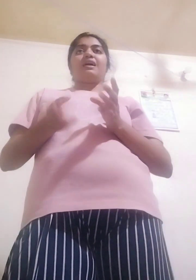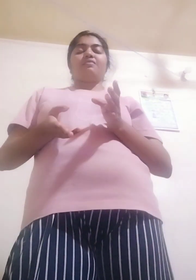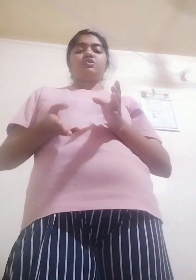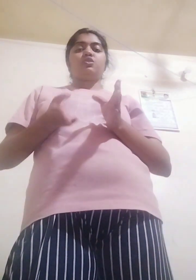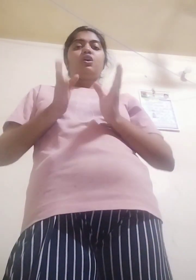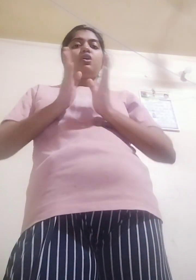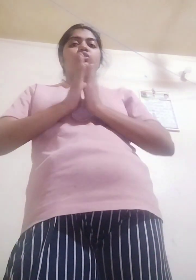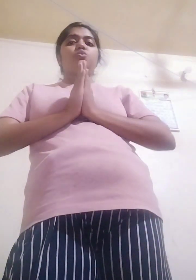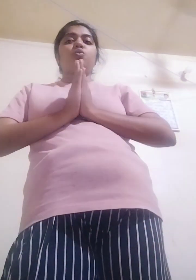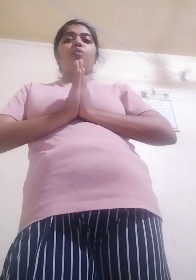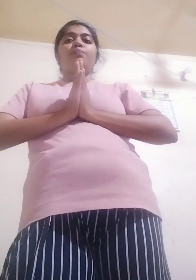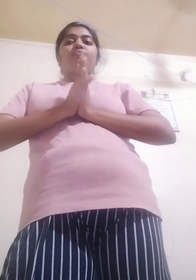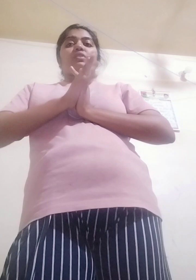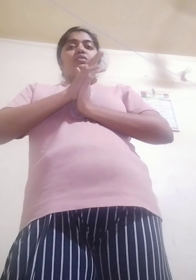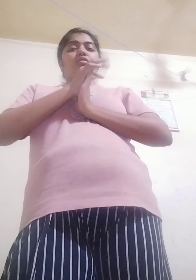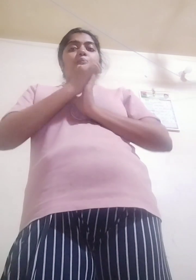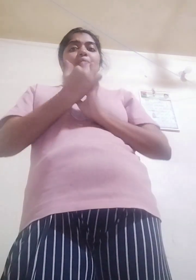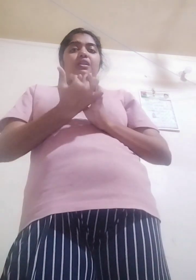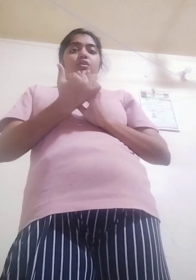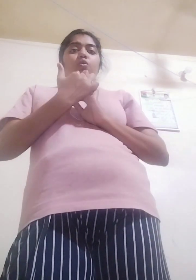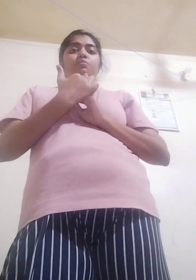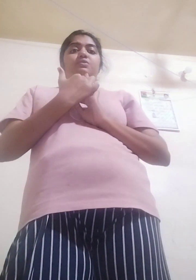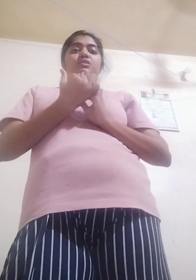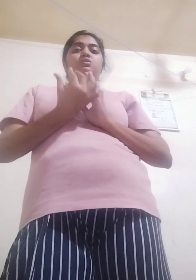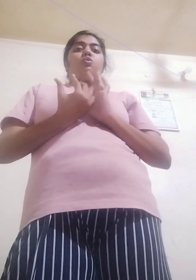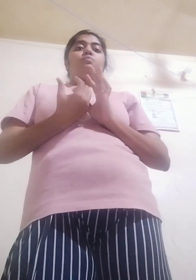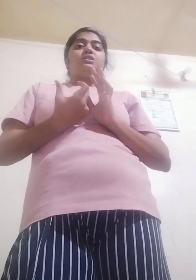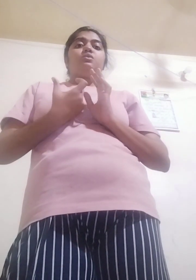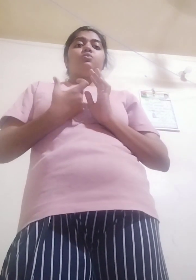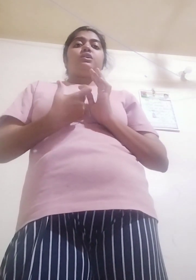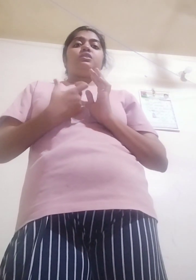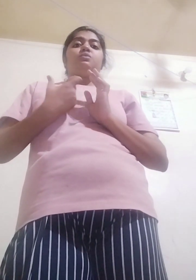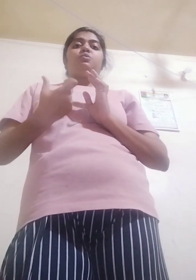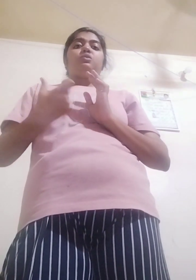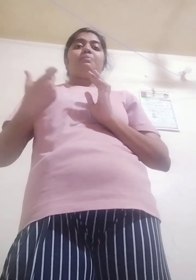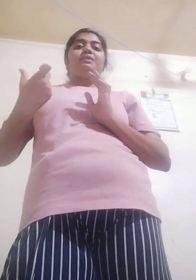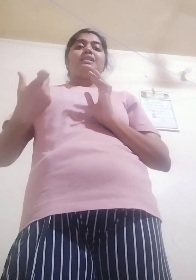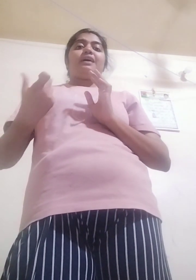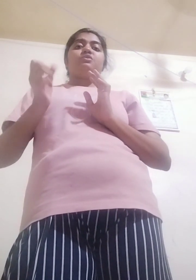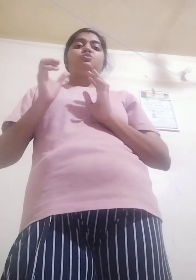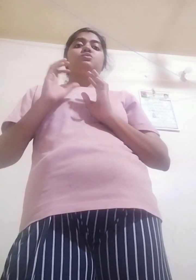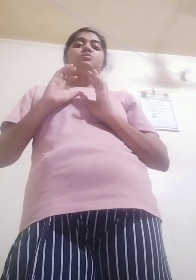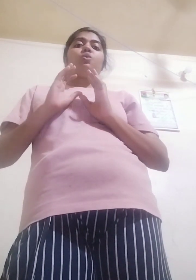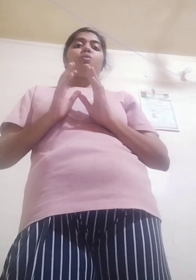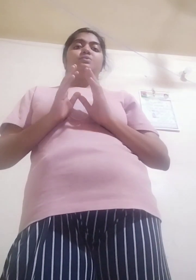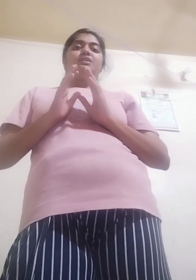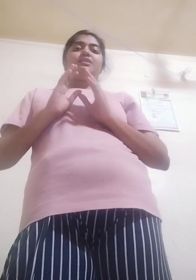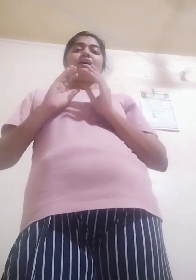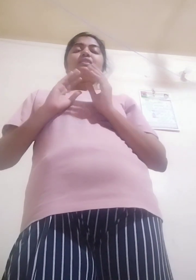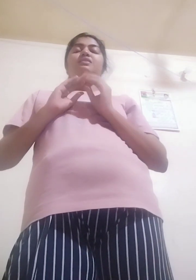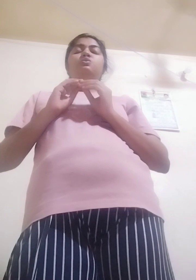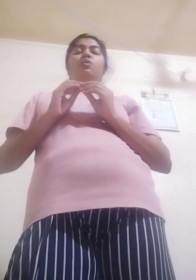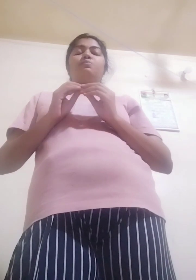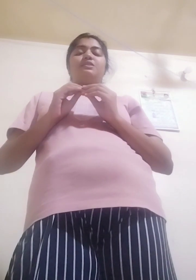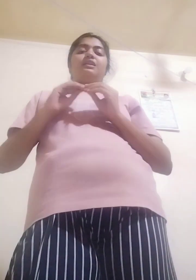language. So the pillar of this object oriented programming language is the object, and this object are